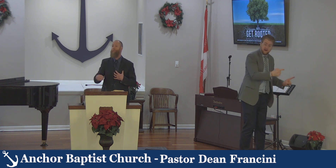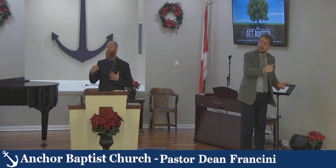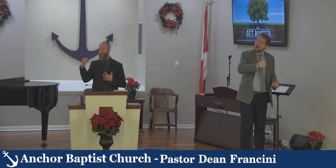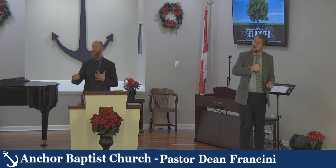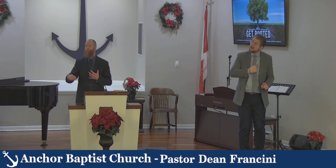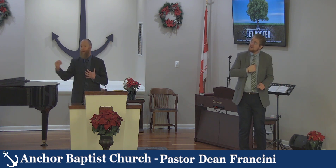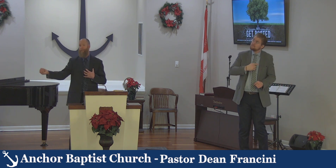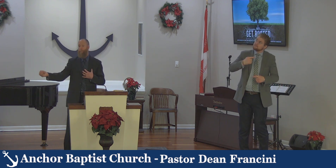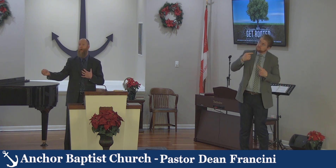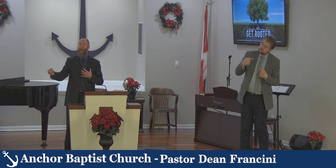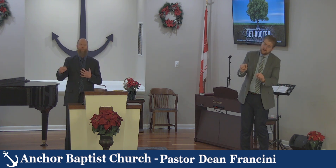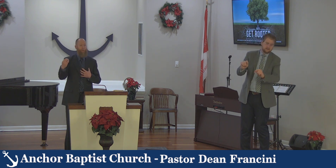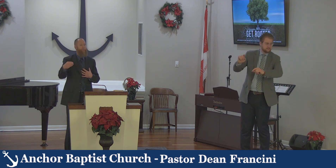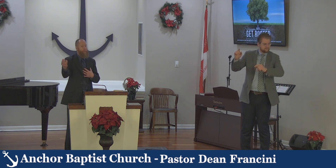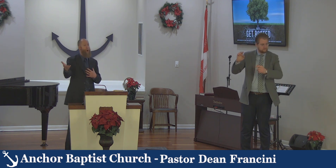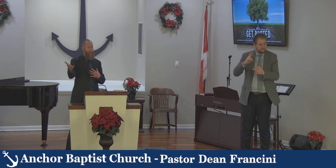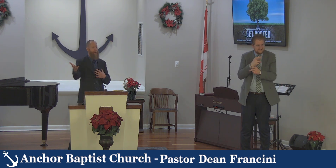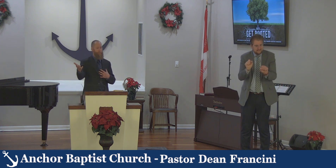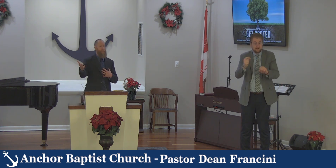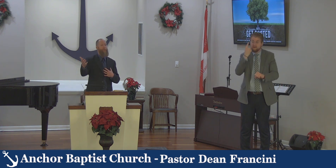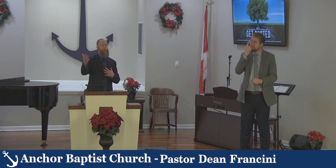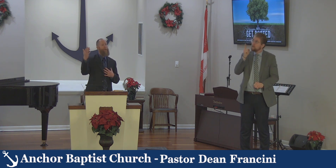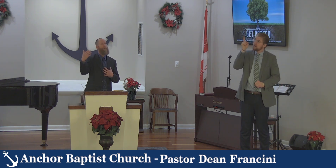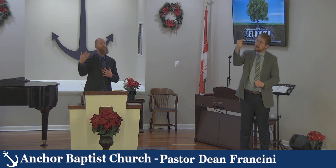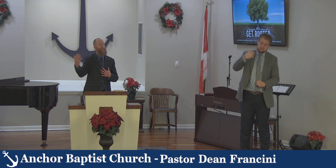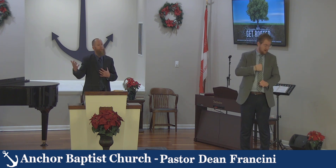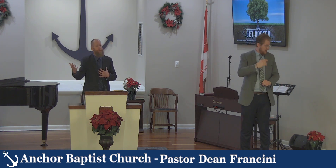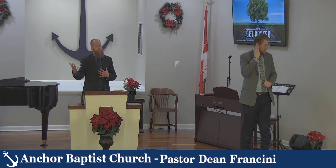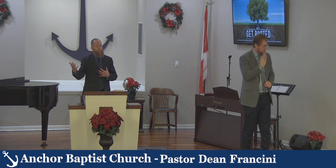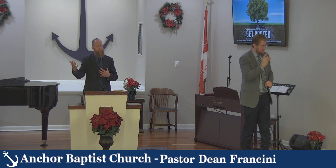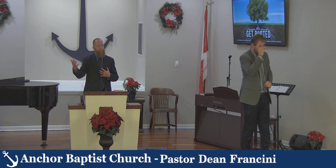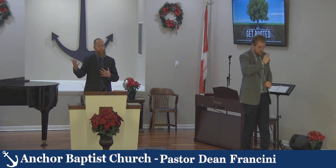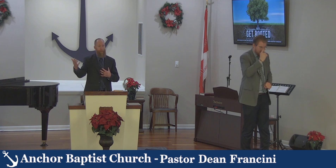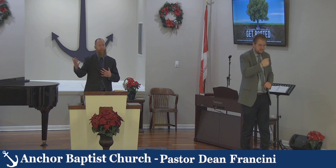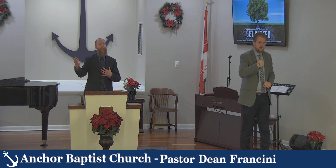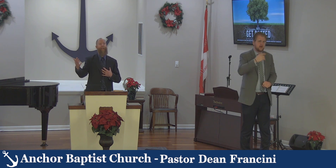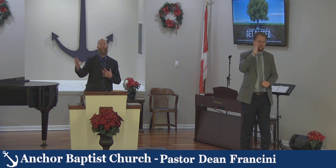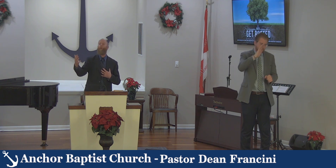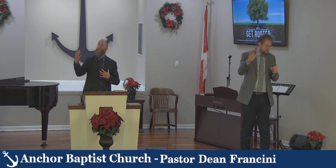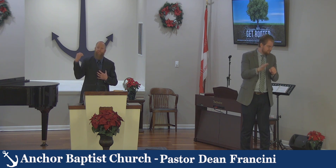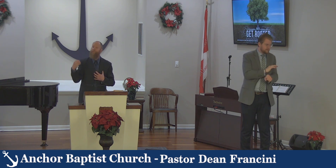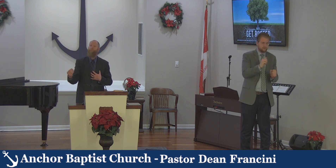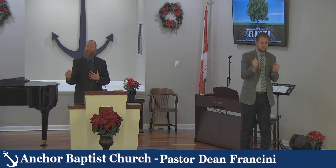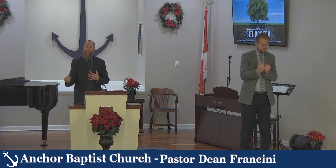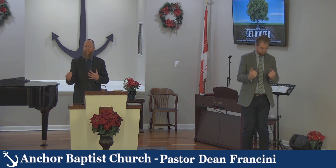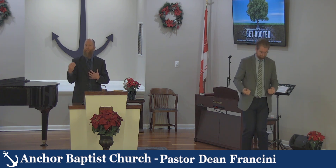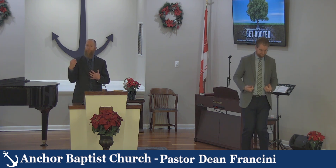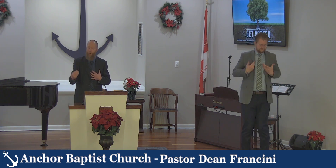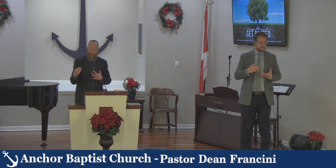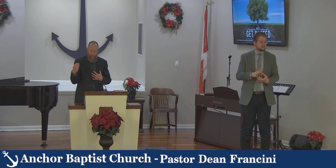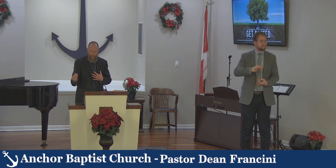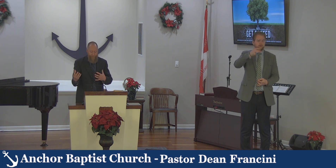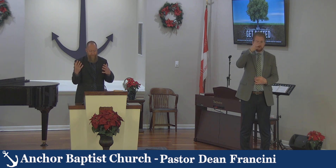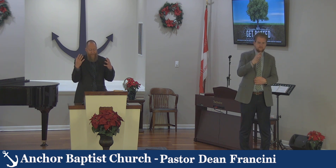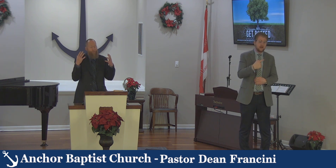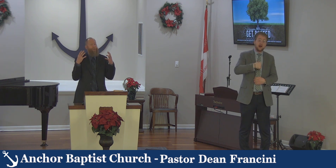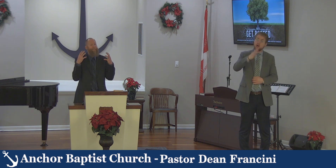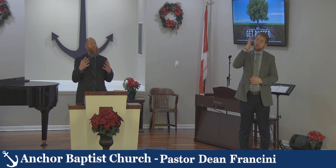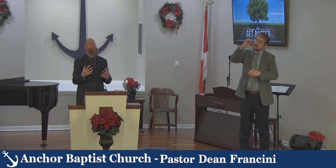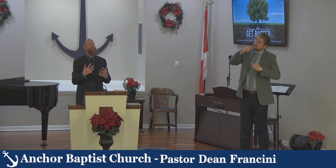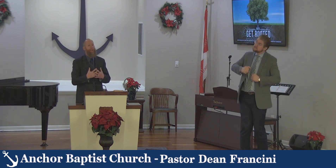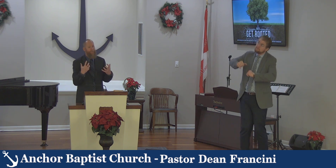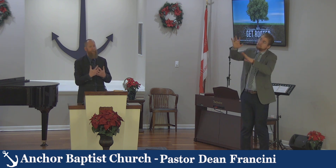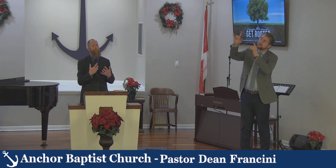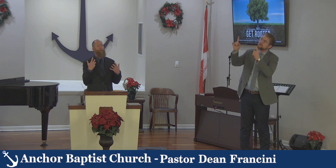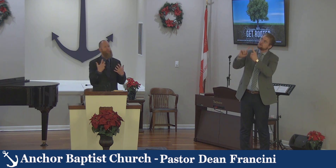Now I'm going to redeem my time. I'm going to be wise, and I'm going to be filled with the Spirit of God, and I'm going to be submitted to the cause of Christ. I'm going to